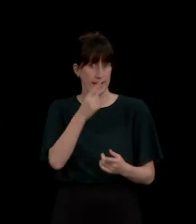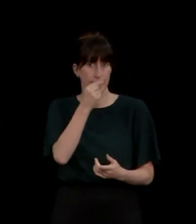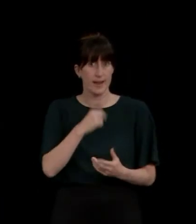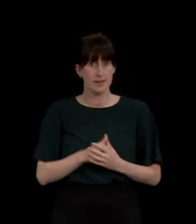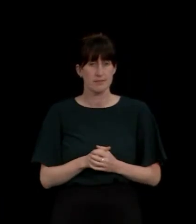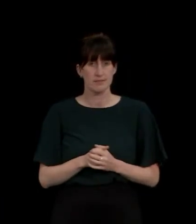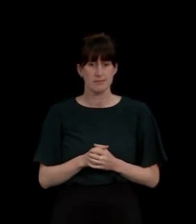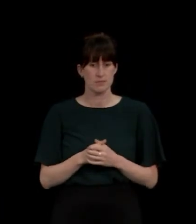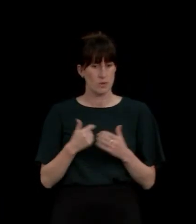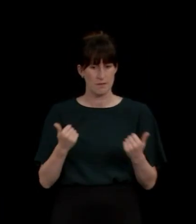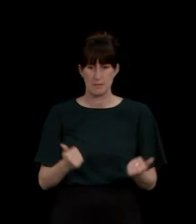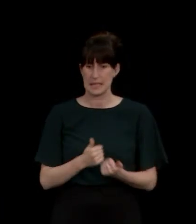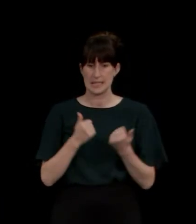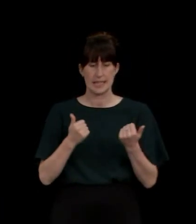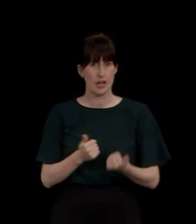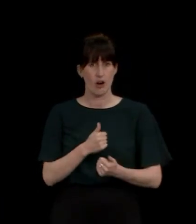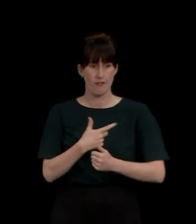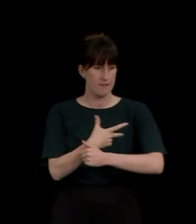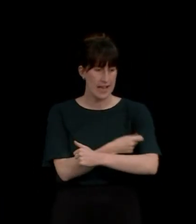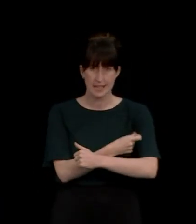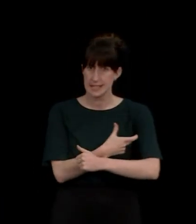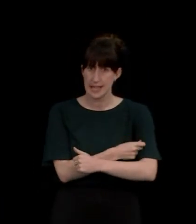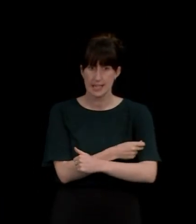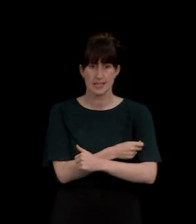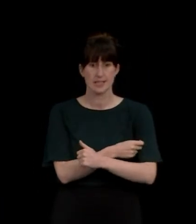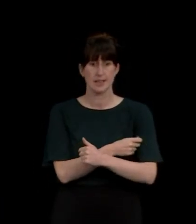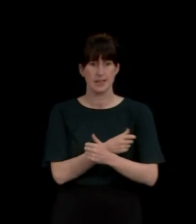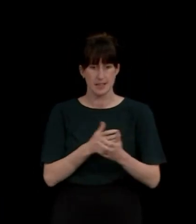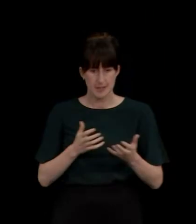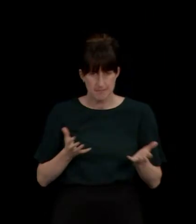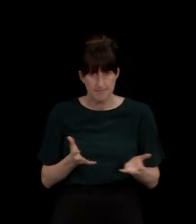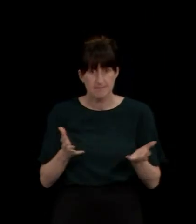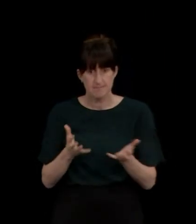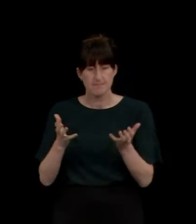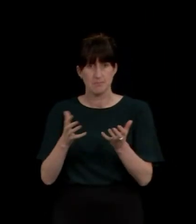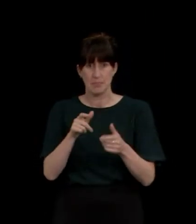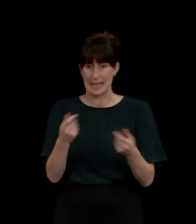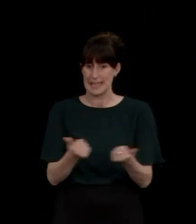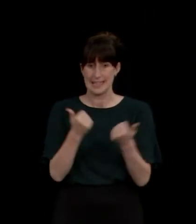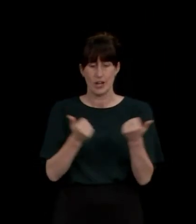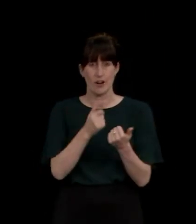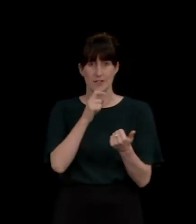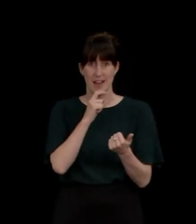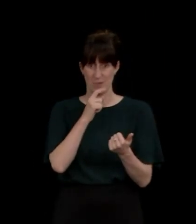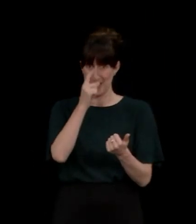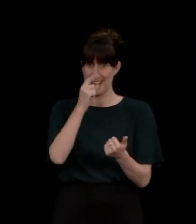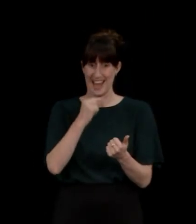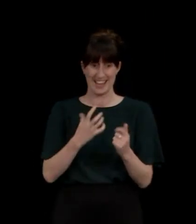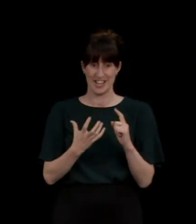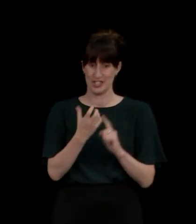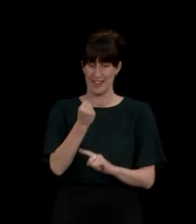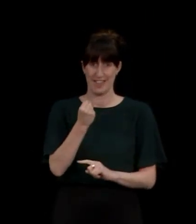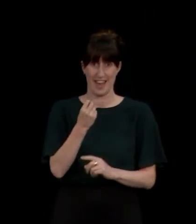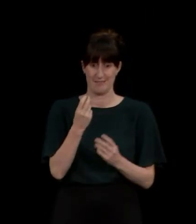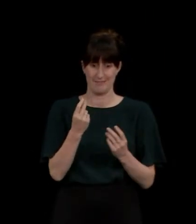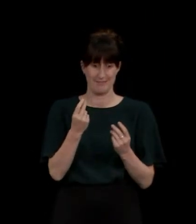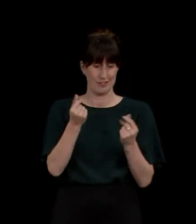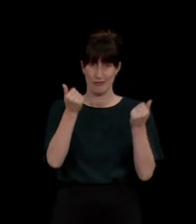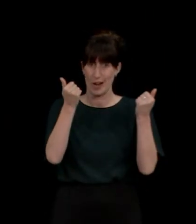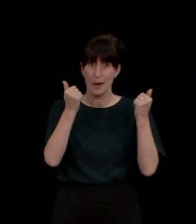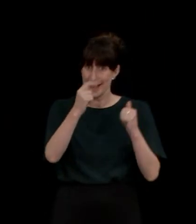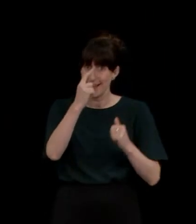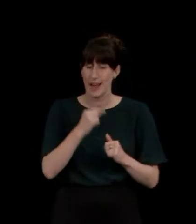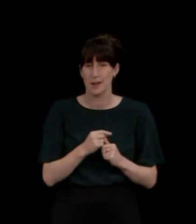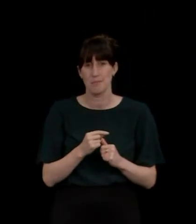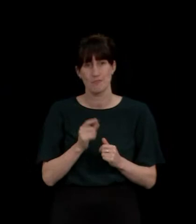the capacity we need to achieve that goal pretty much almost immediately. So really it comes down